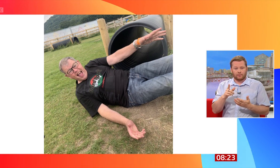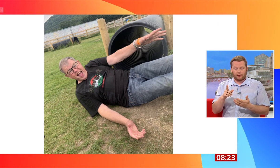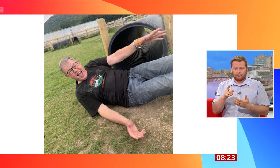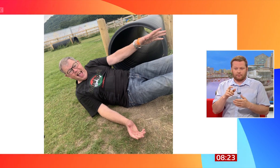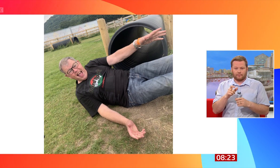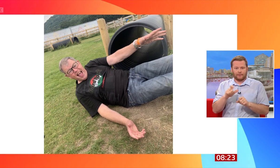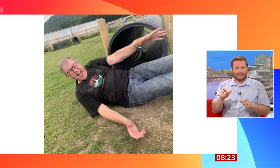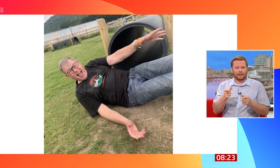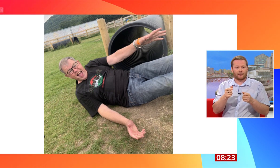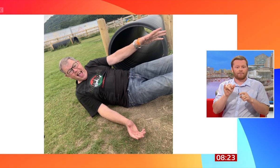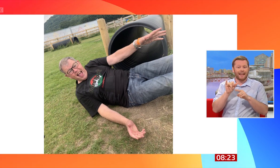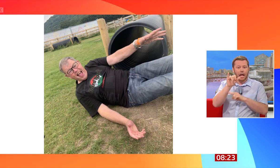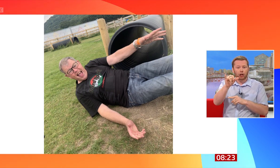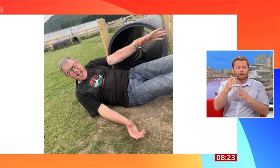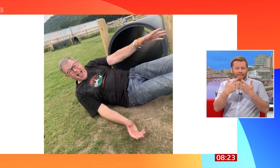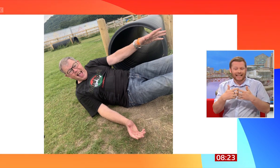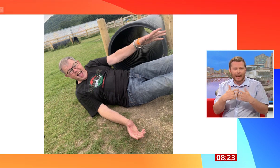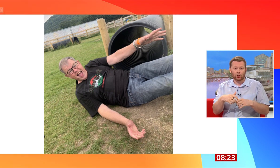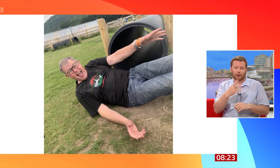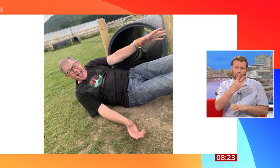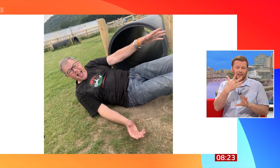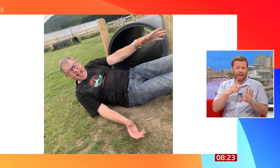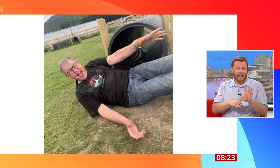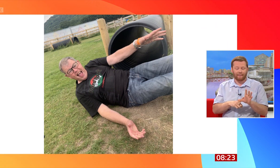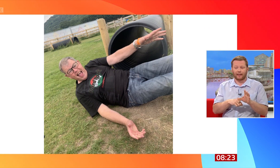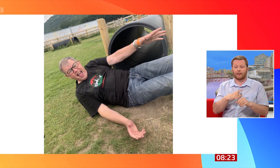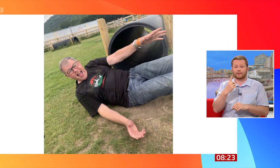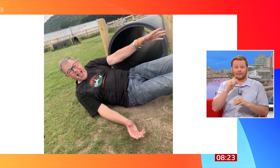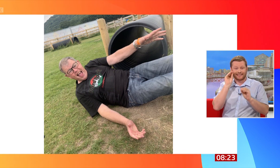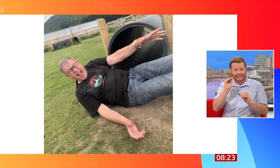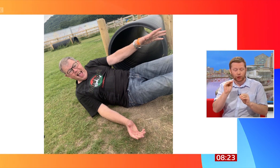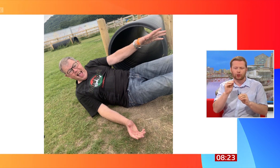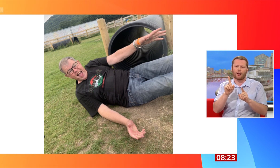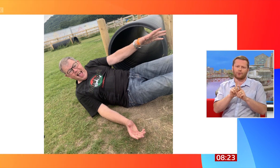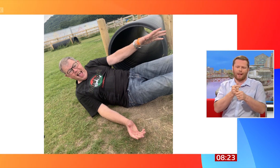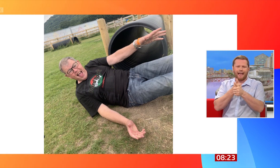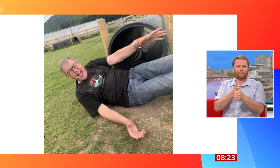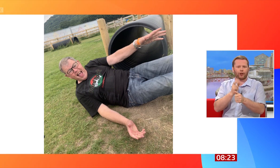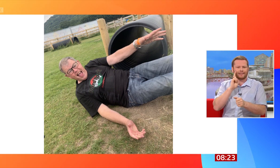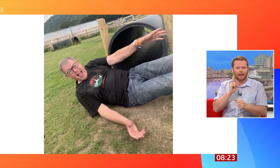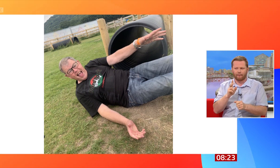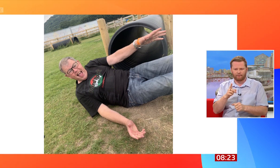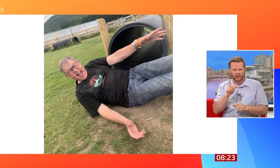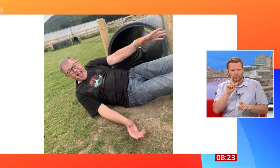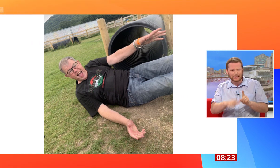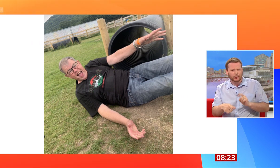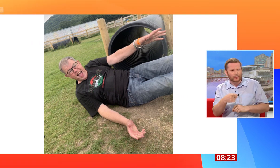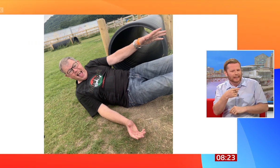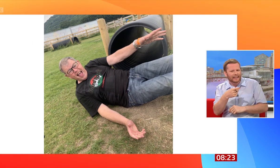aircraft technician for 45 years. He was a teacher, and he was an advocate for deaf people. What's he doing there?